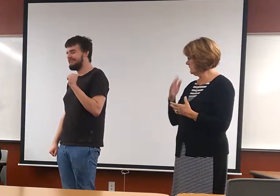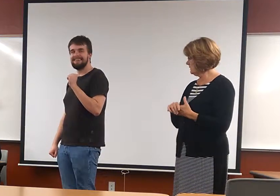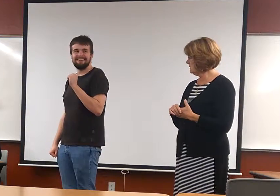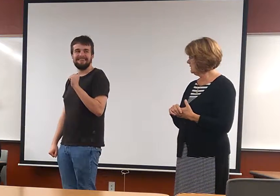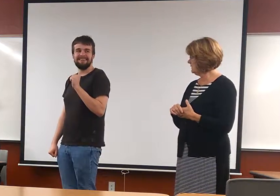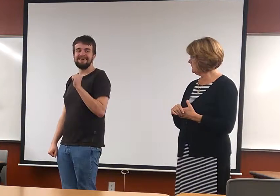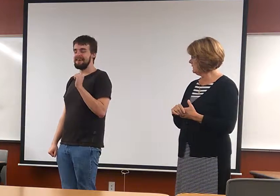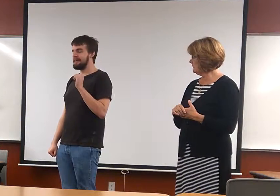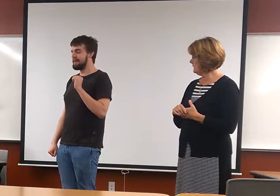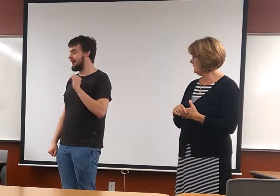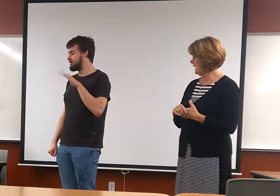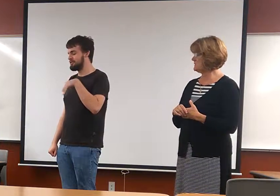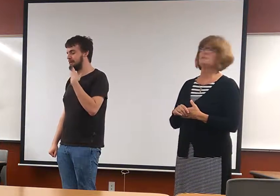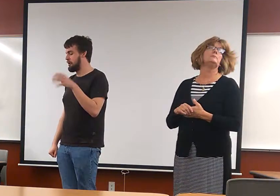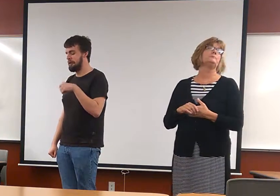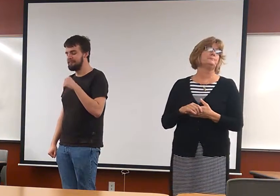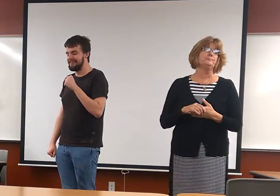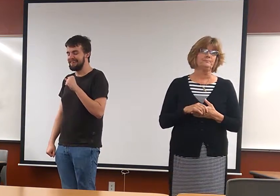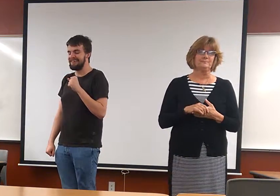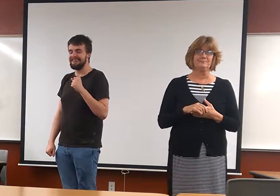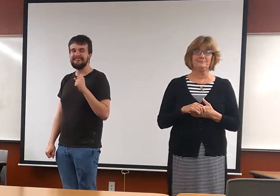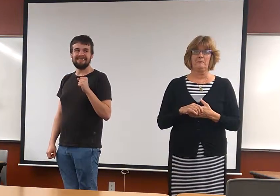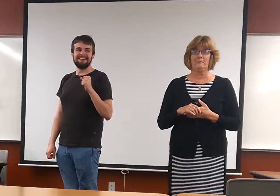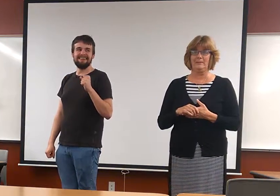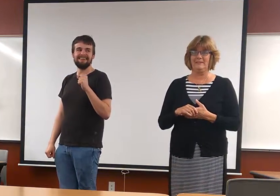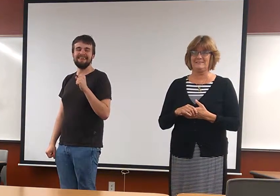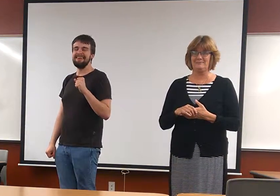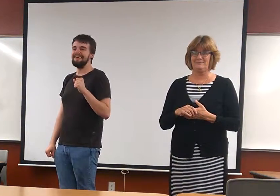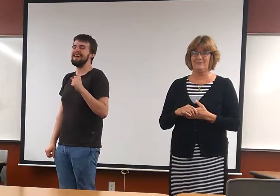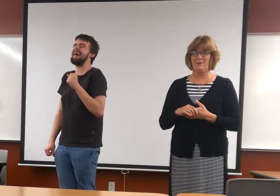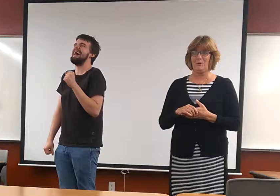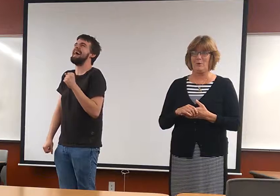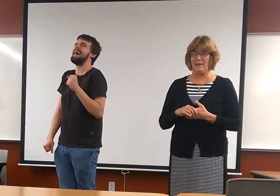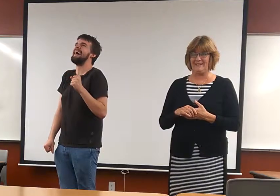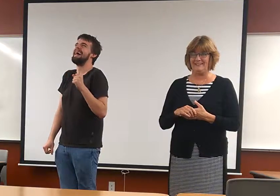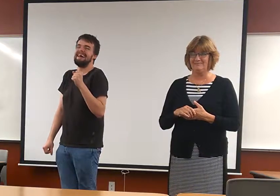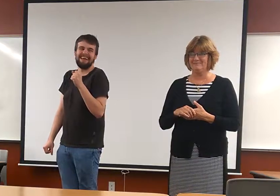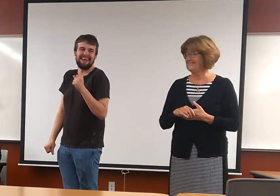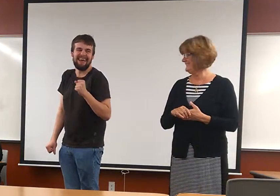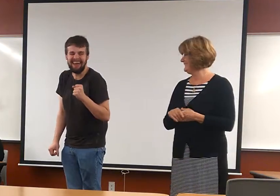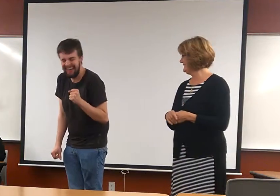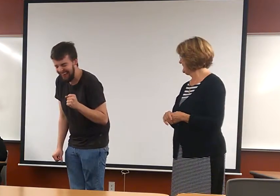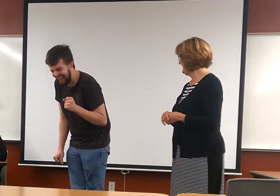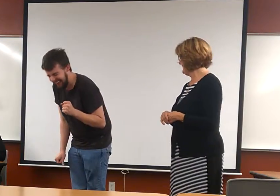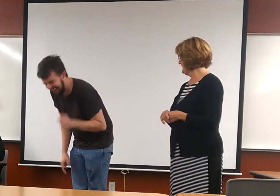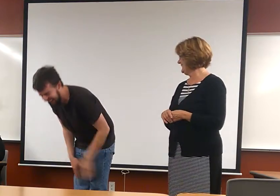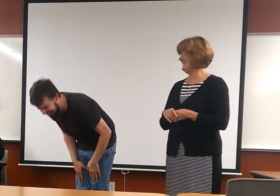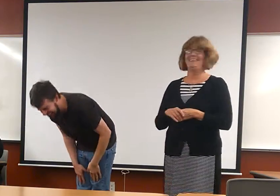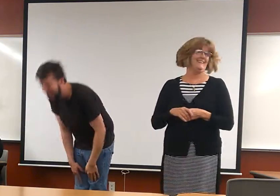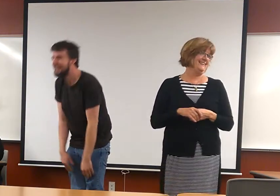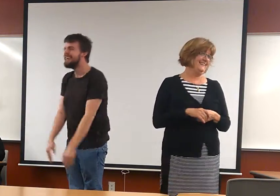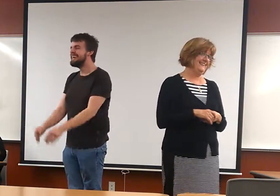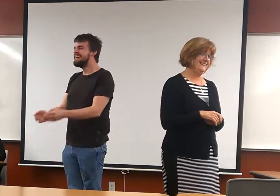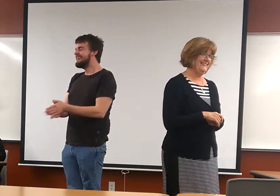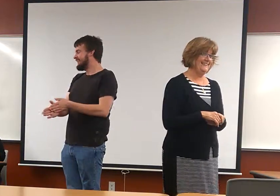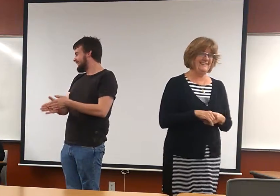you want me to just keep going? Or? Yeah, Yeah. just keep Okay. going. Please. Quickly. I told you it's technical. I wrote you a